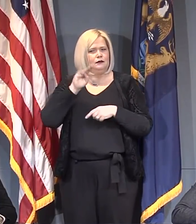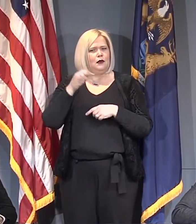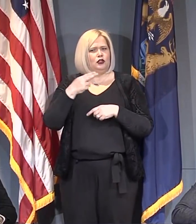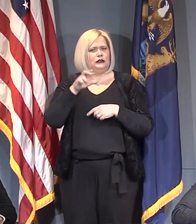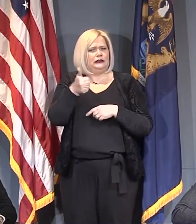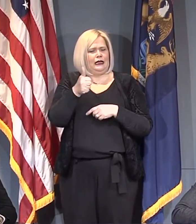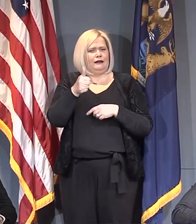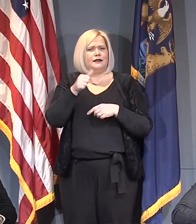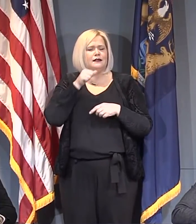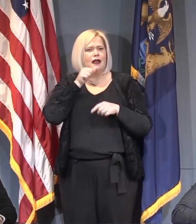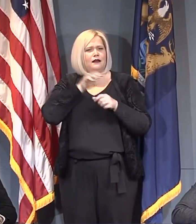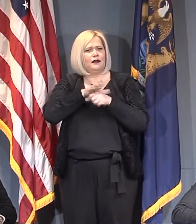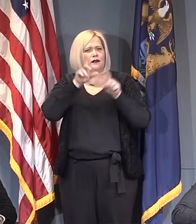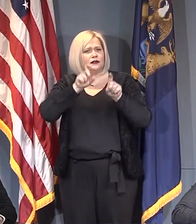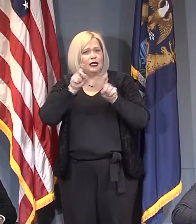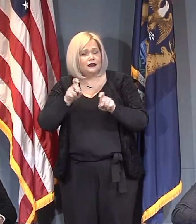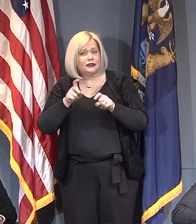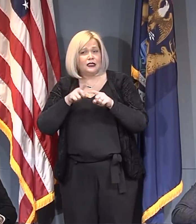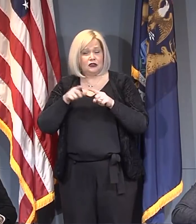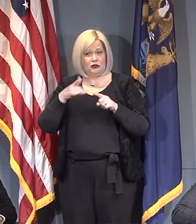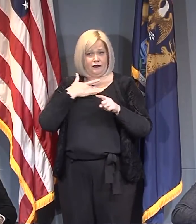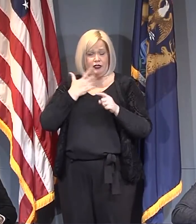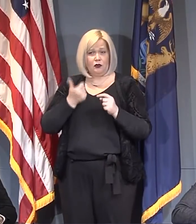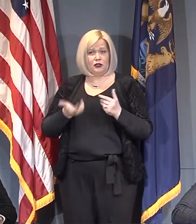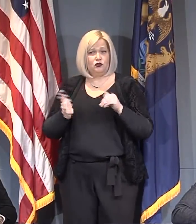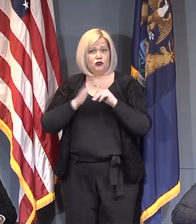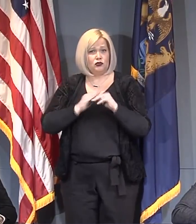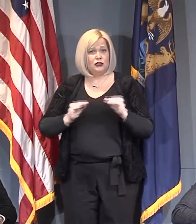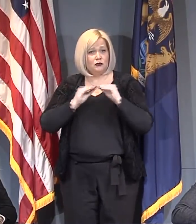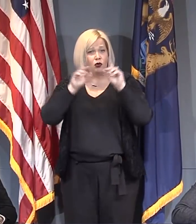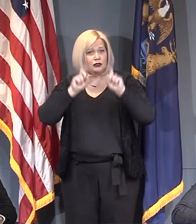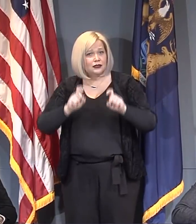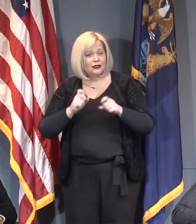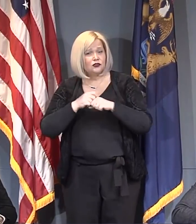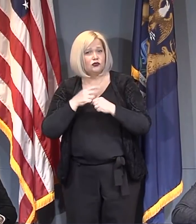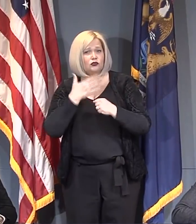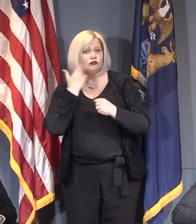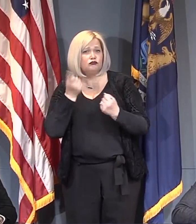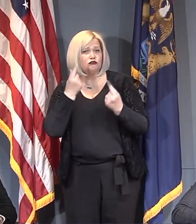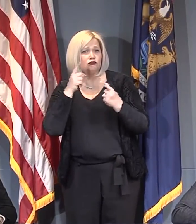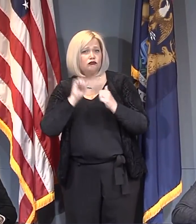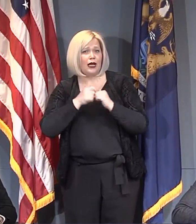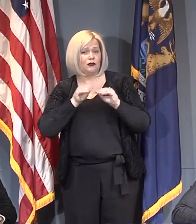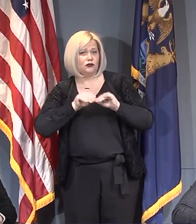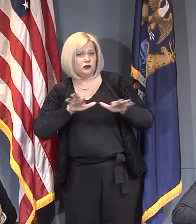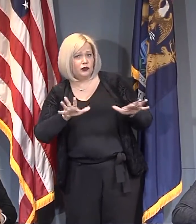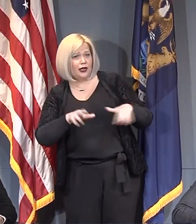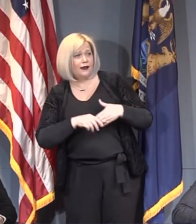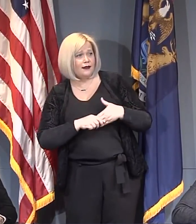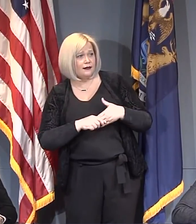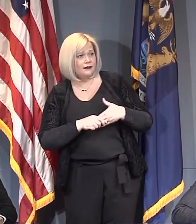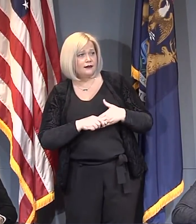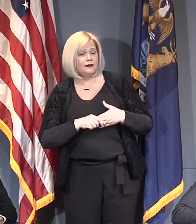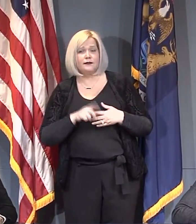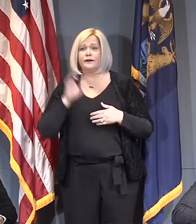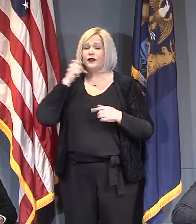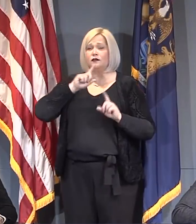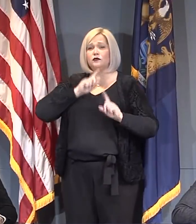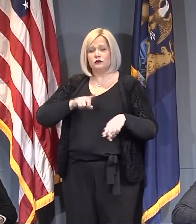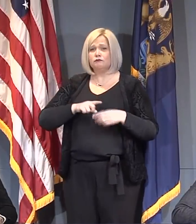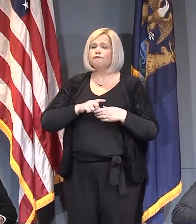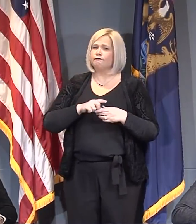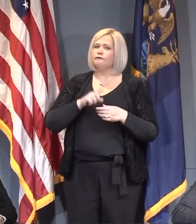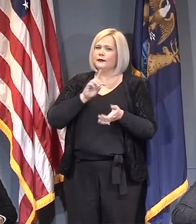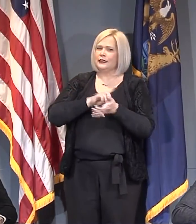number of tests you want to have going forward to get a better handle on the spread? Yeah, well, so I think